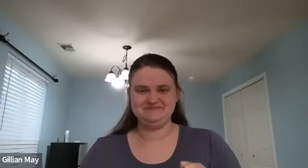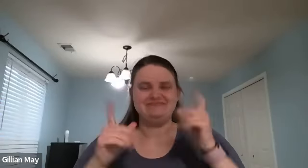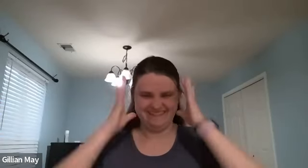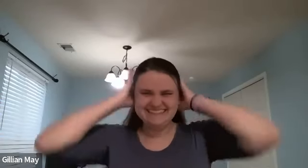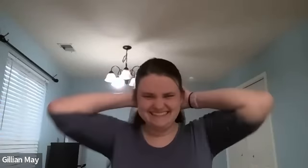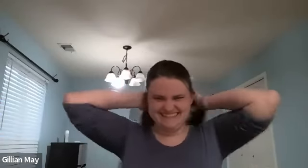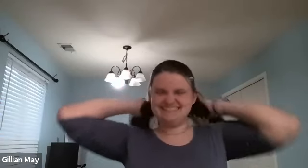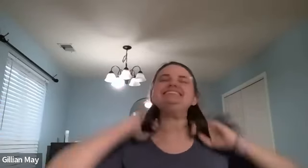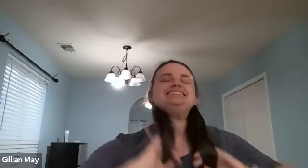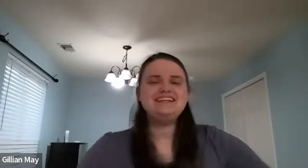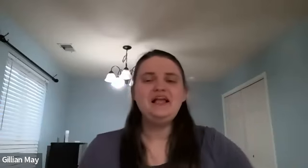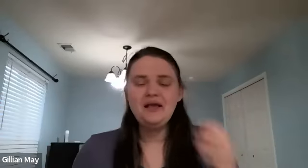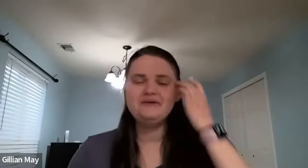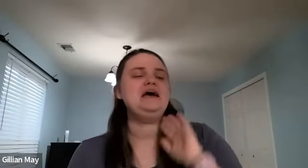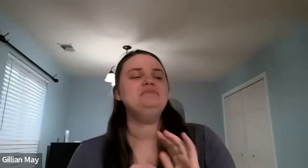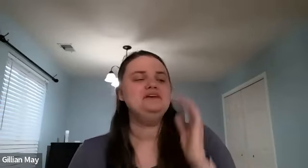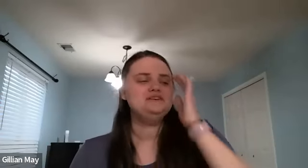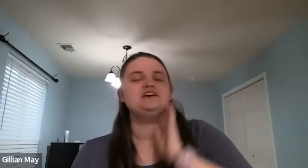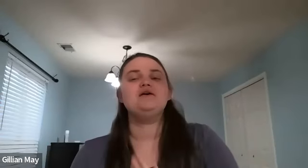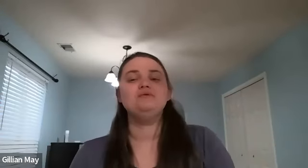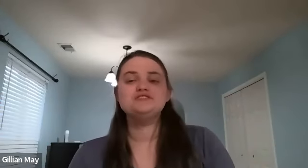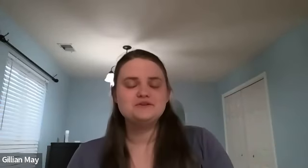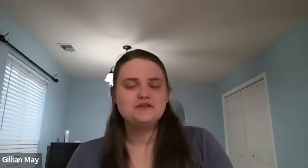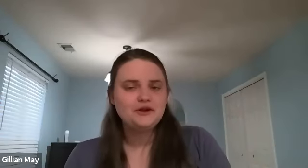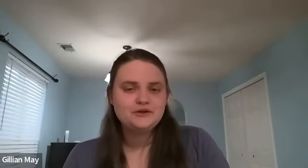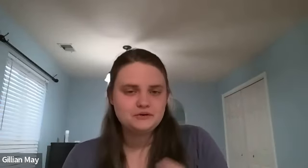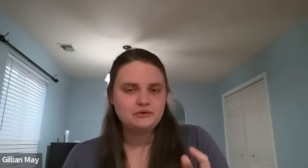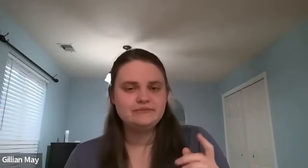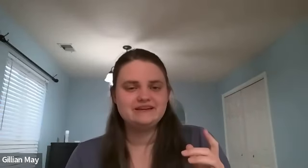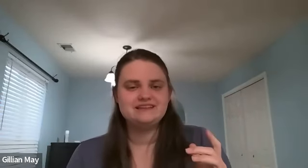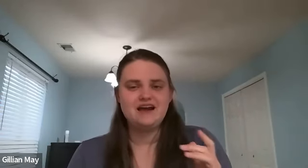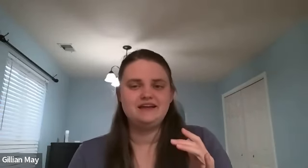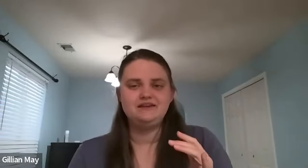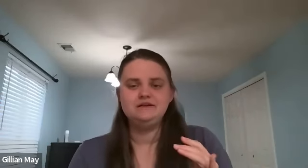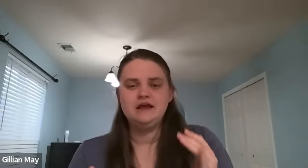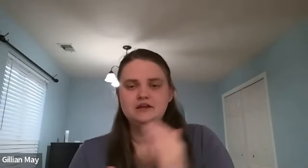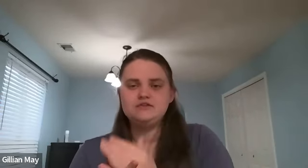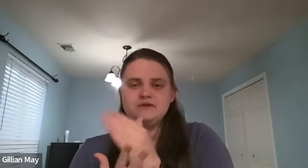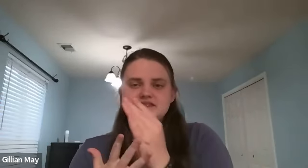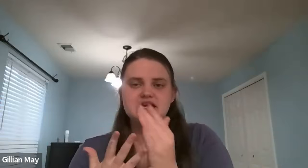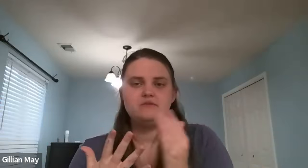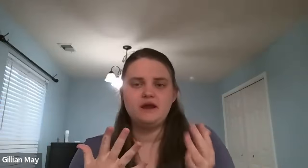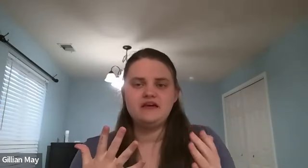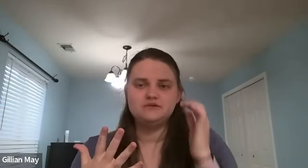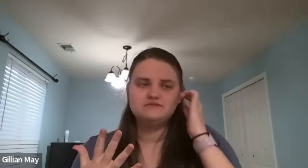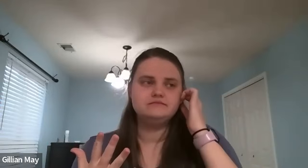thank you. Okay, so we'll start with our who, because I hear them in the same way that I was.